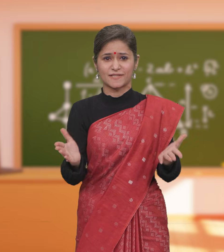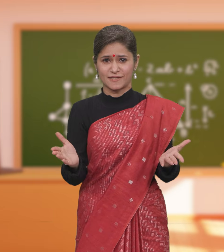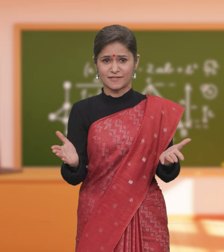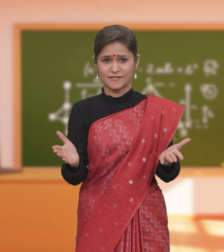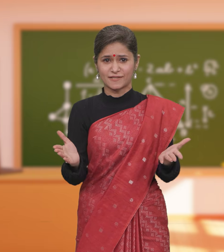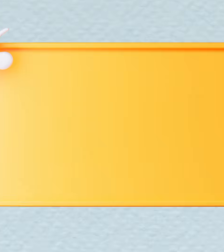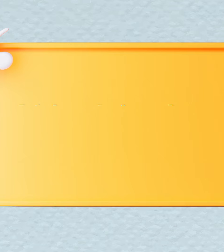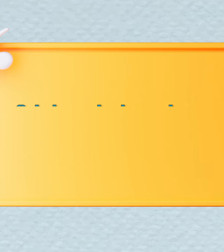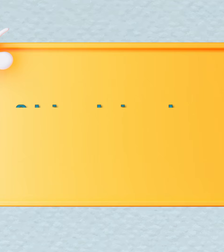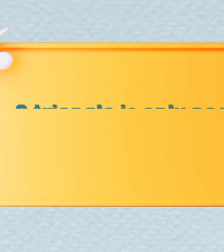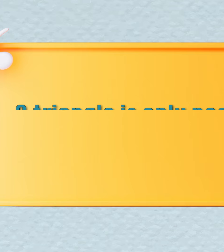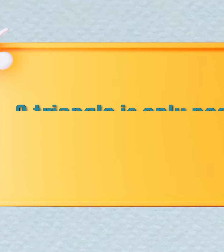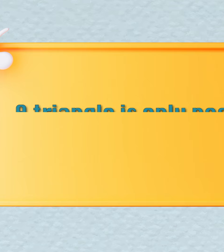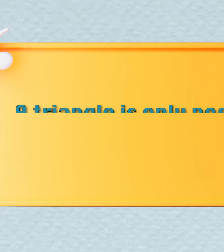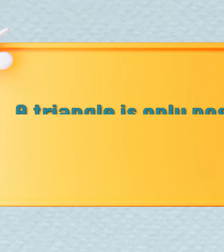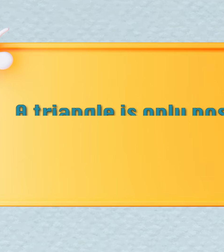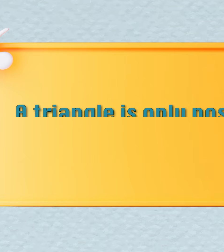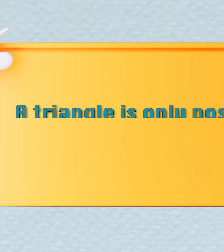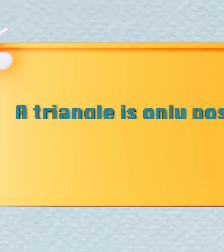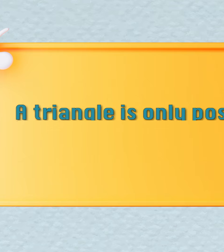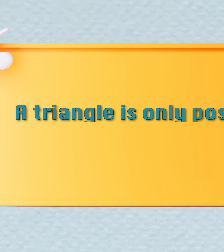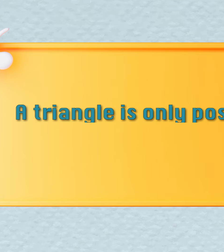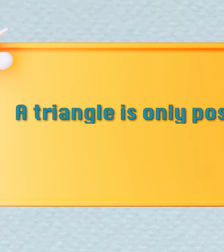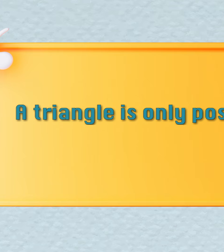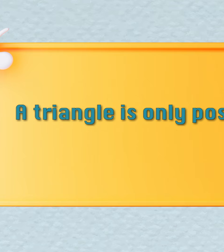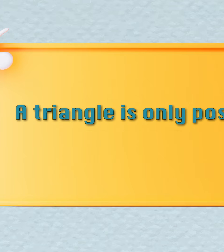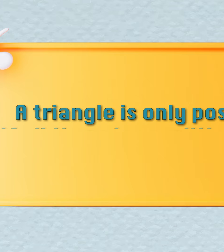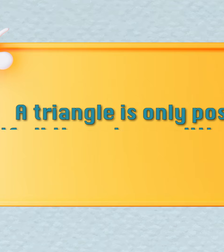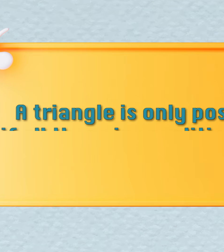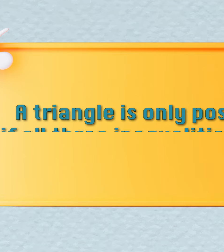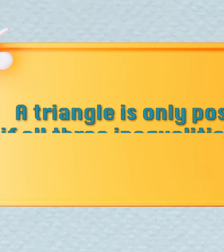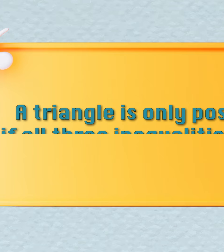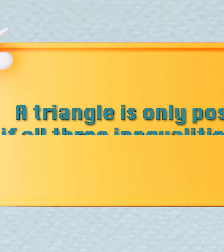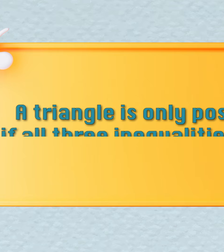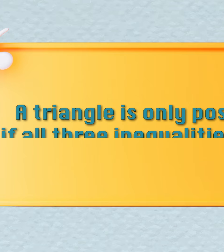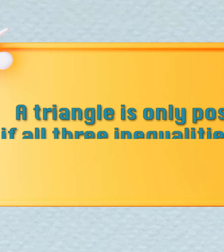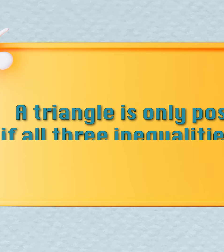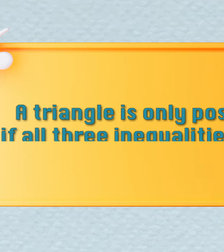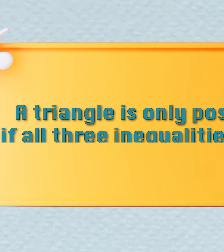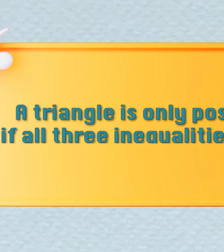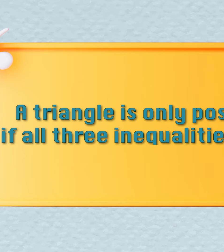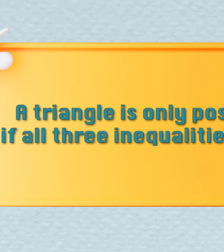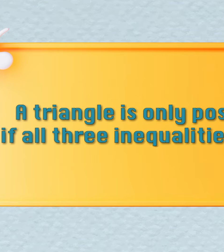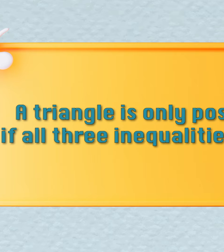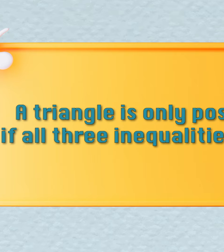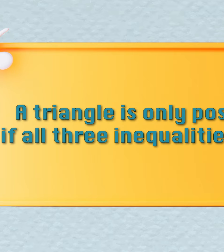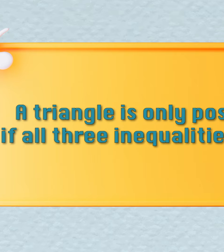collapses. Hence, a triangle is only possible if all three inequalities